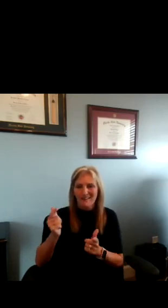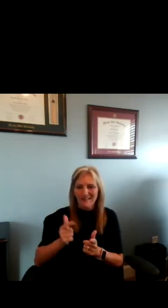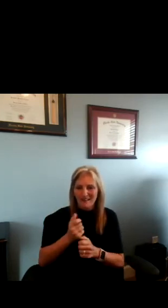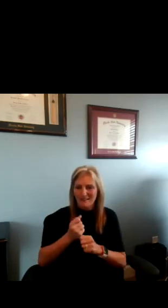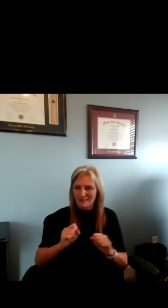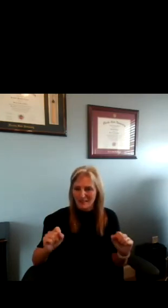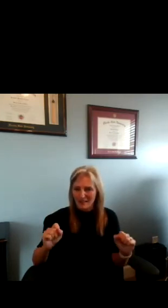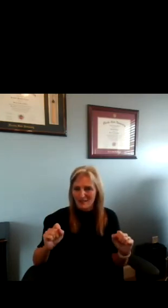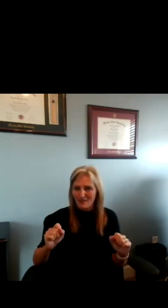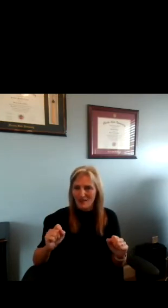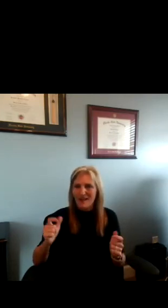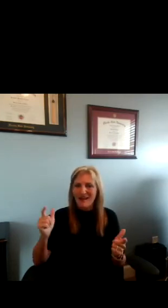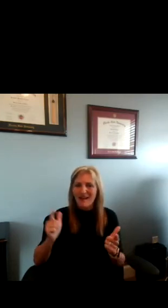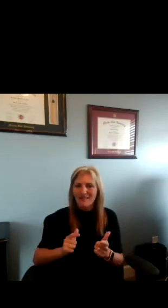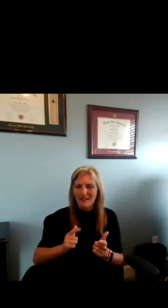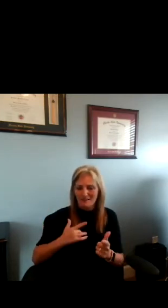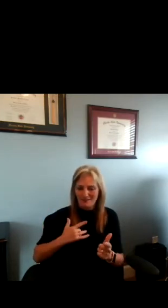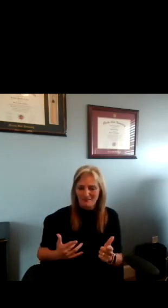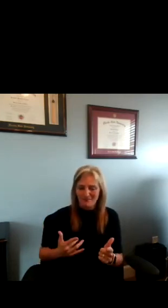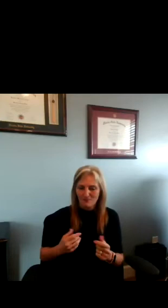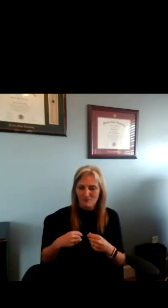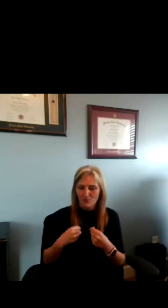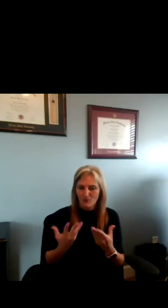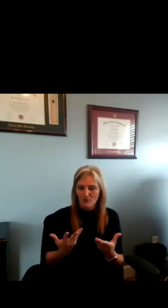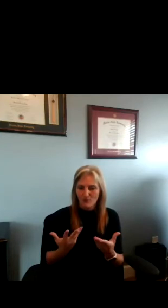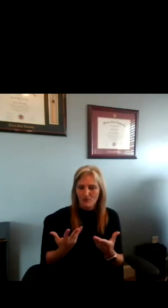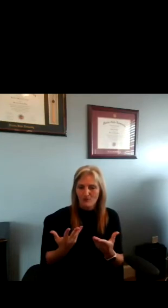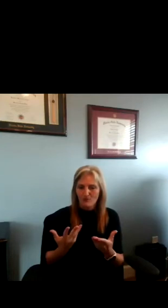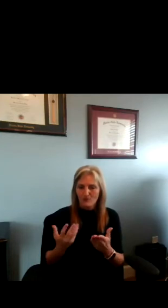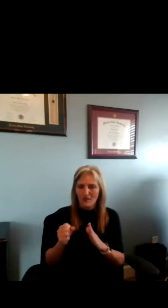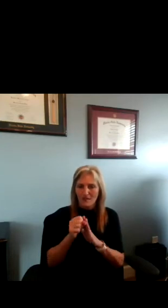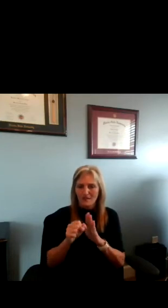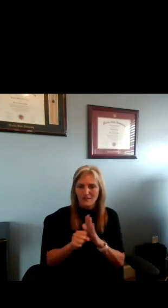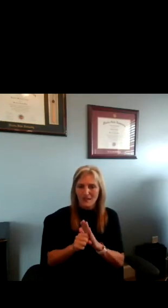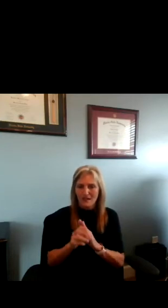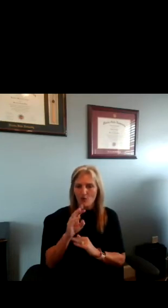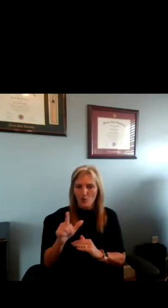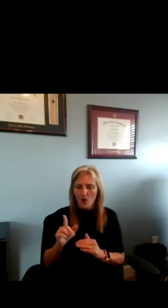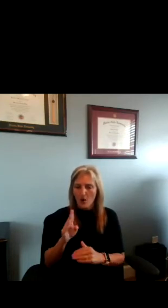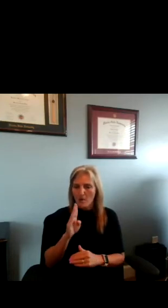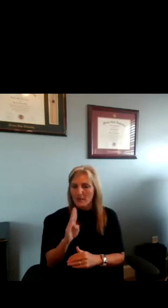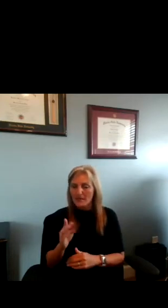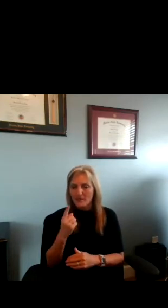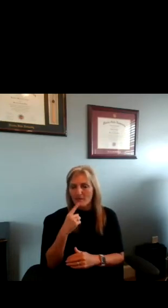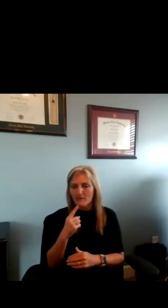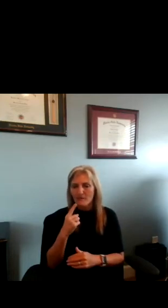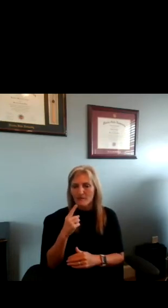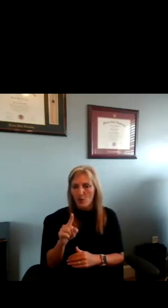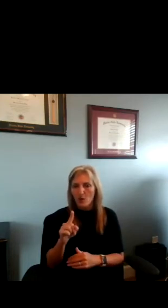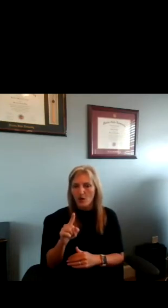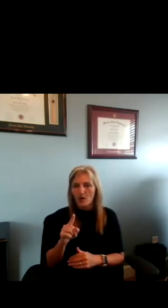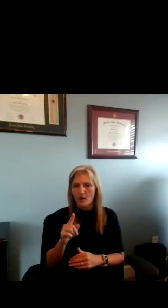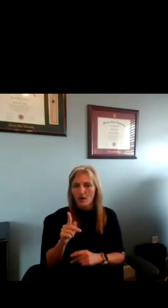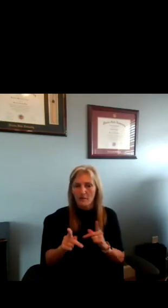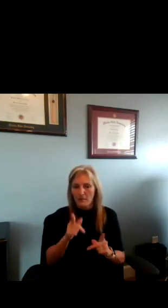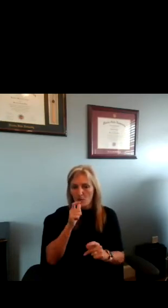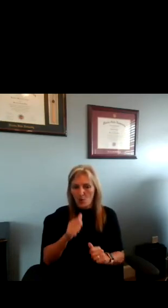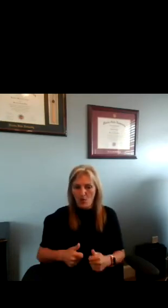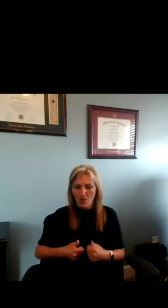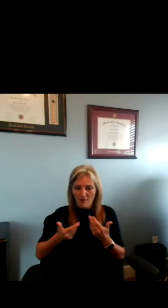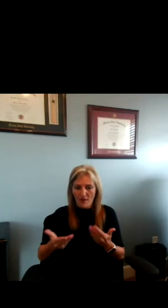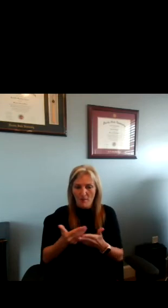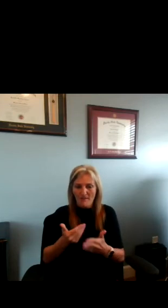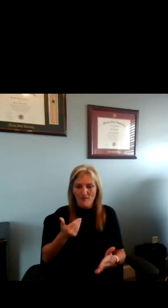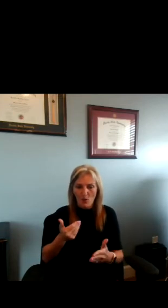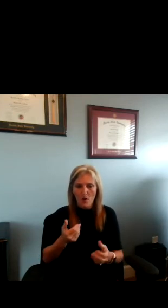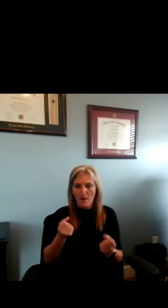safe, and less prone to provide a state of well-being for residents than before mass incarceration. We